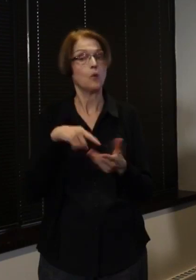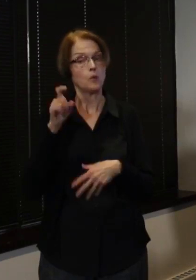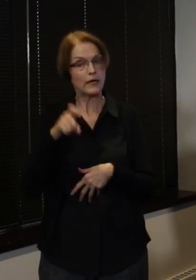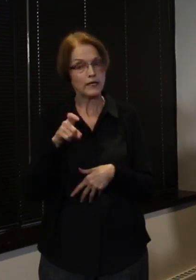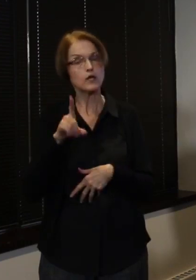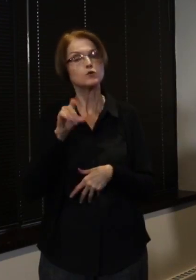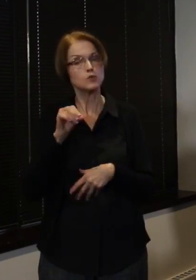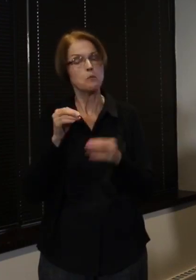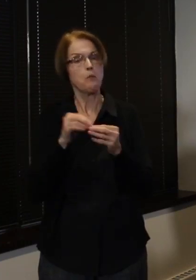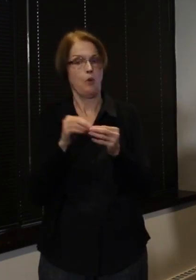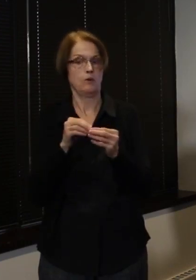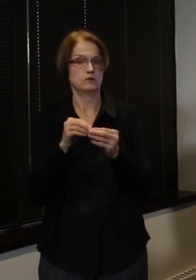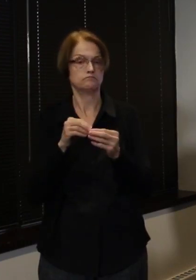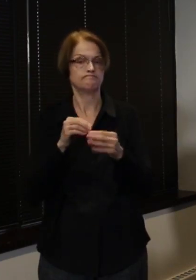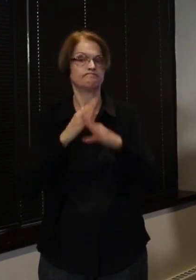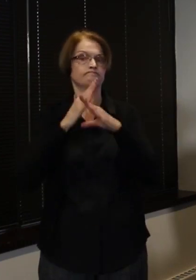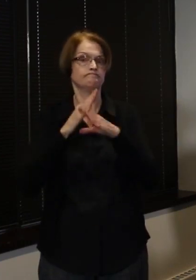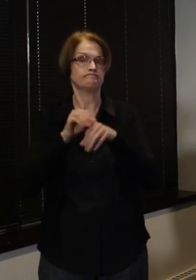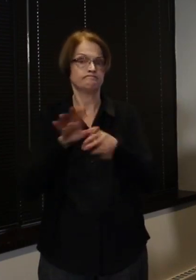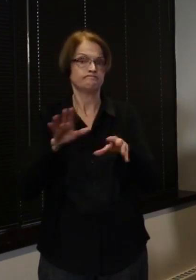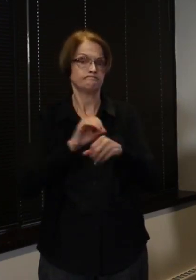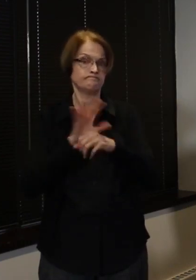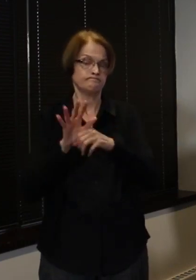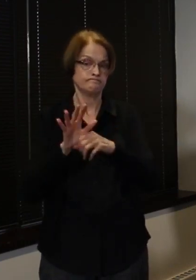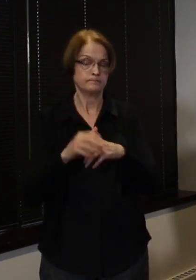doing more, and I don't think we've been,